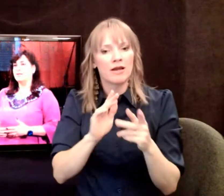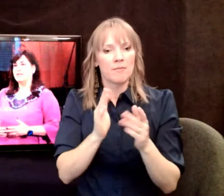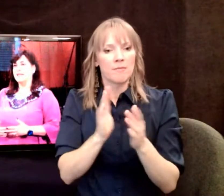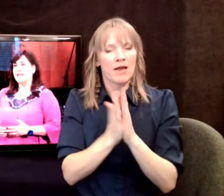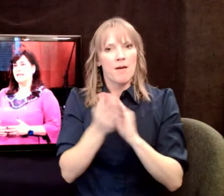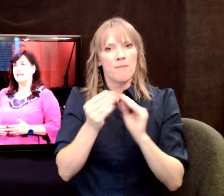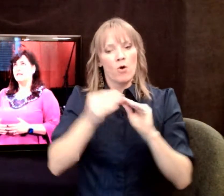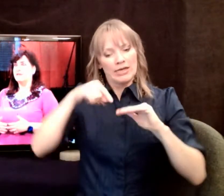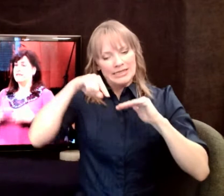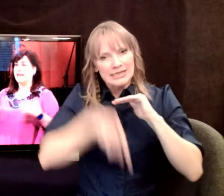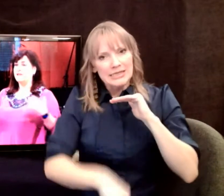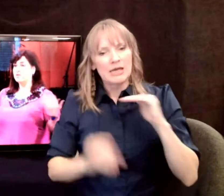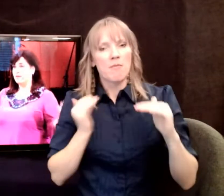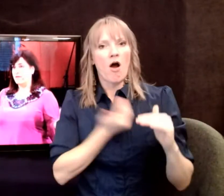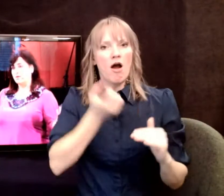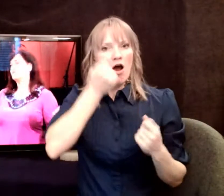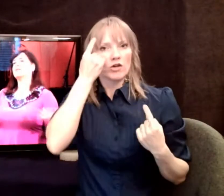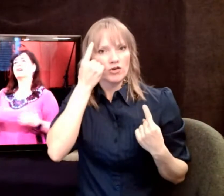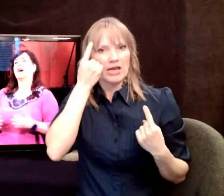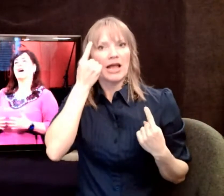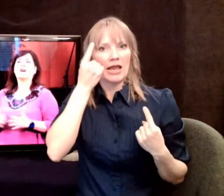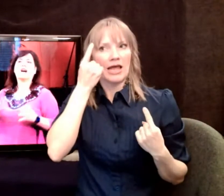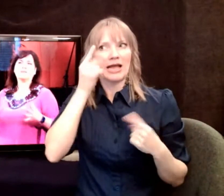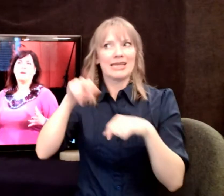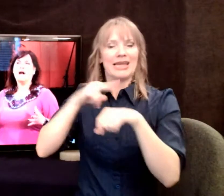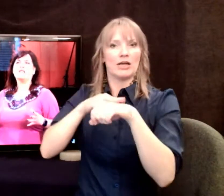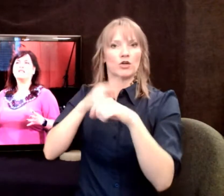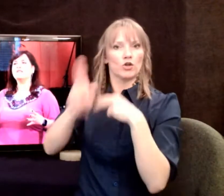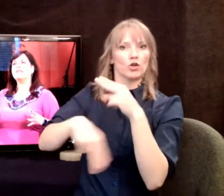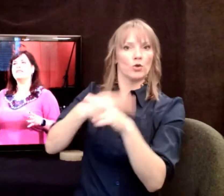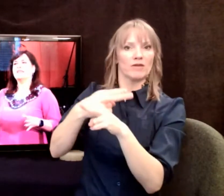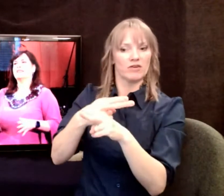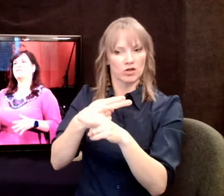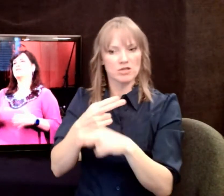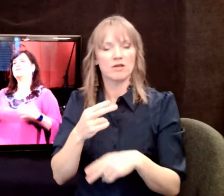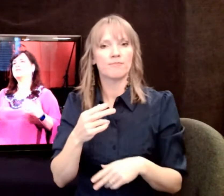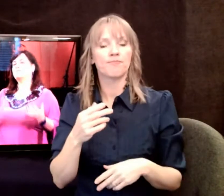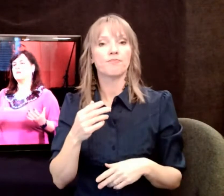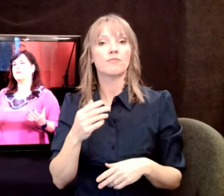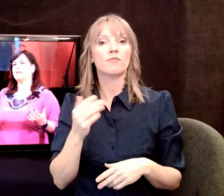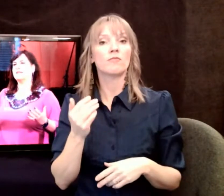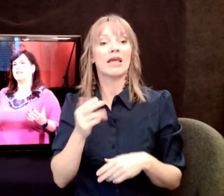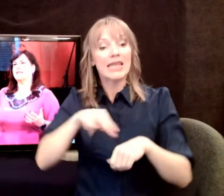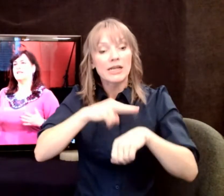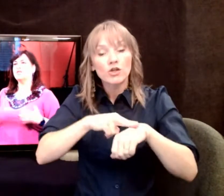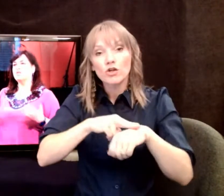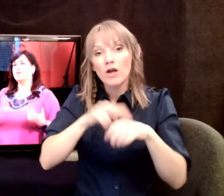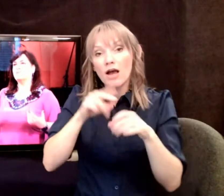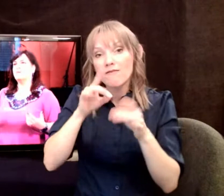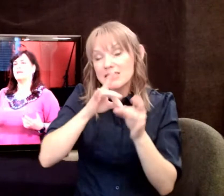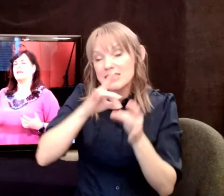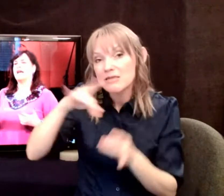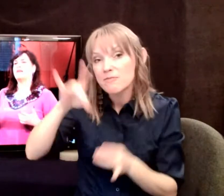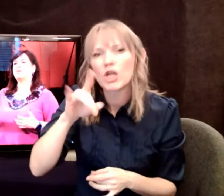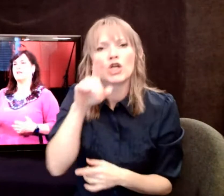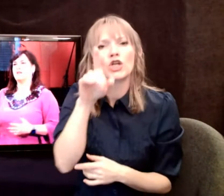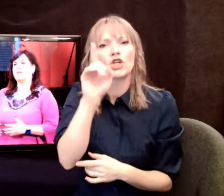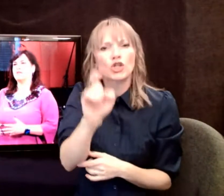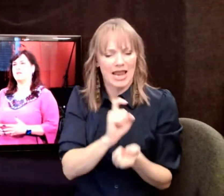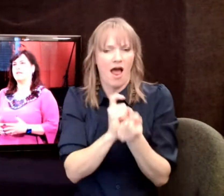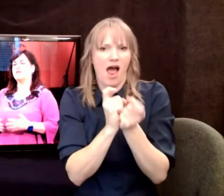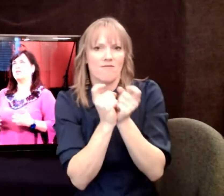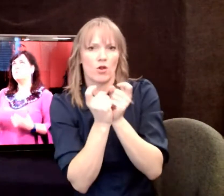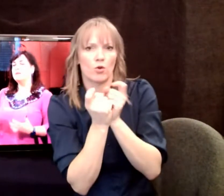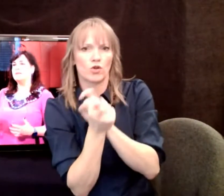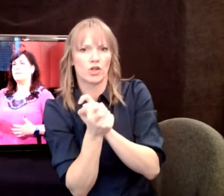our understanding of the nature of the universe, our cosmology, the nature of spirit, that it should be an evolutionary